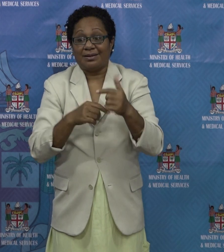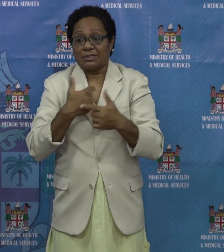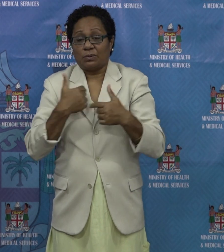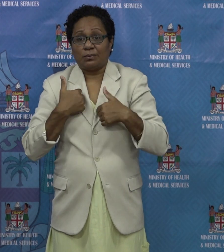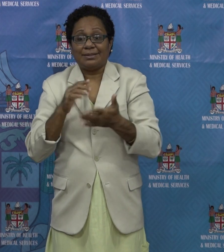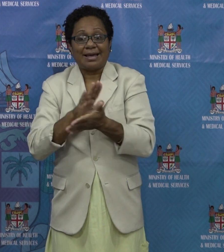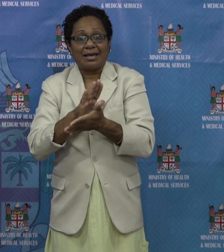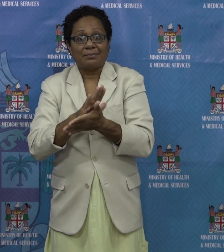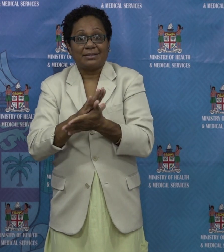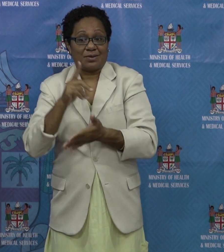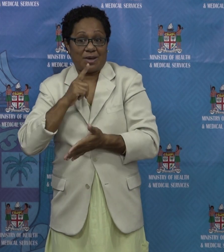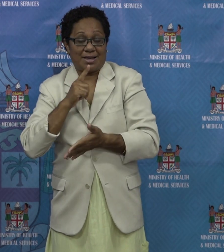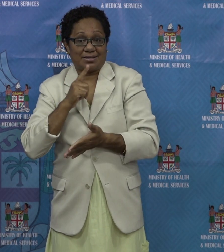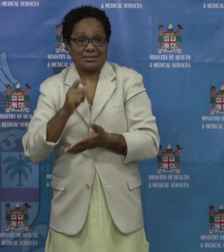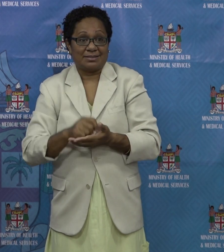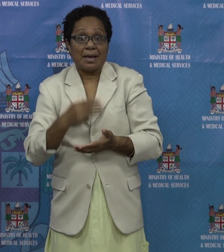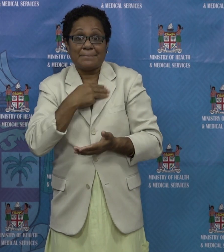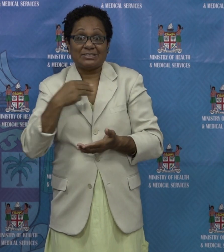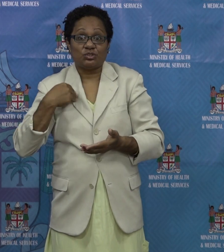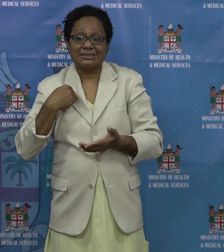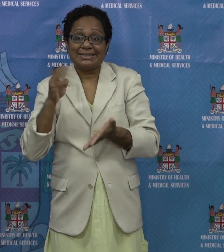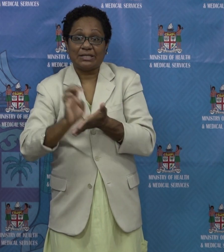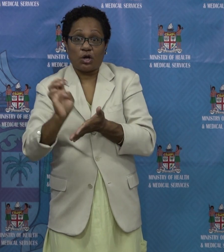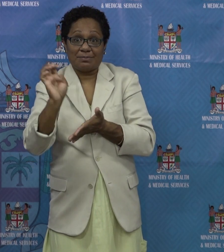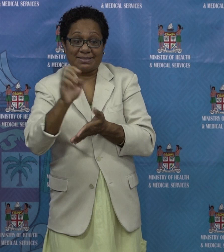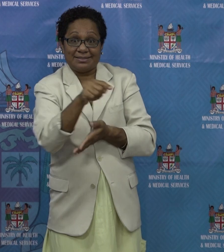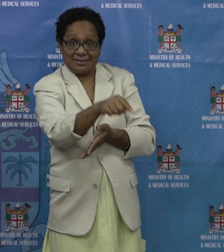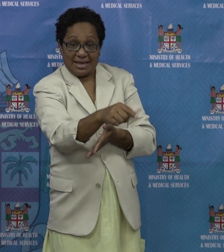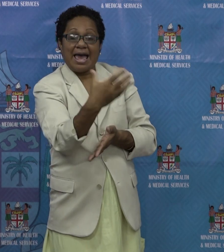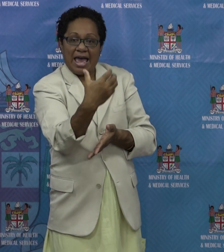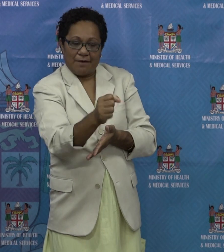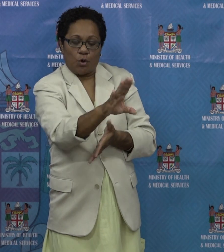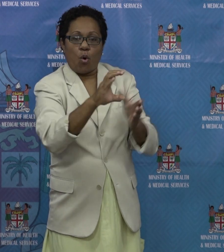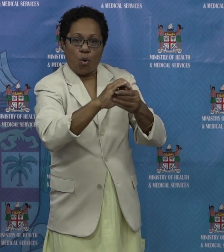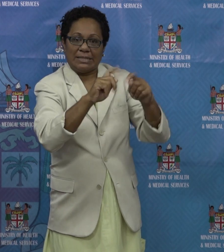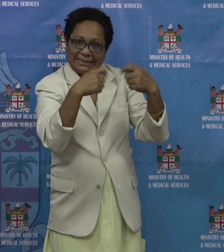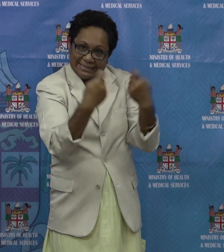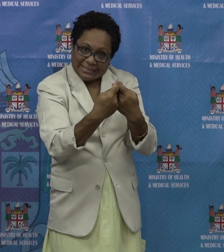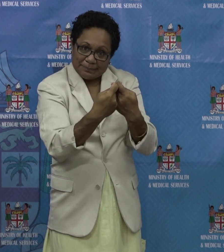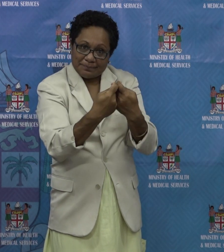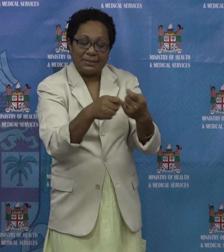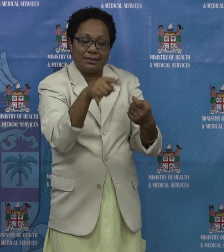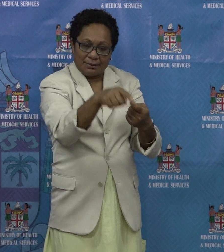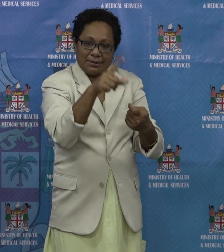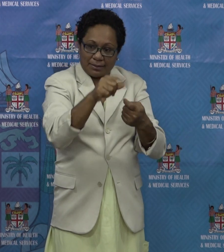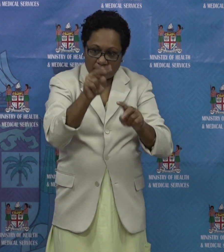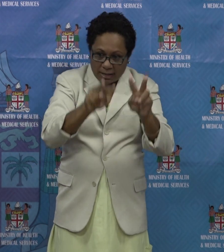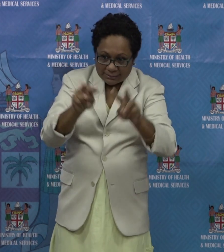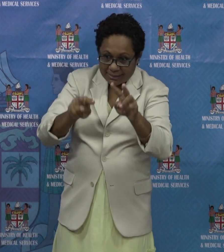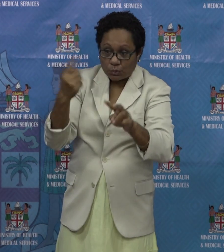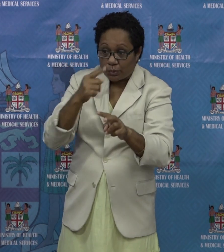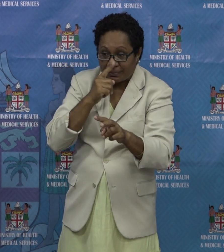for is that given that the Ministry of Economy has its own machinery to assess and distribute the